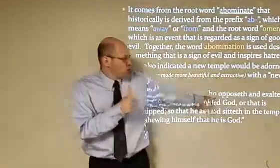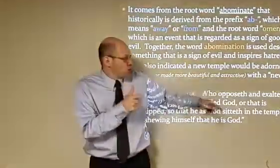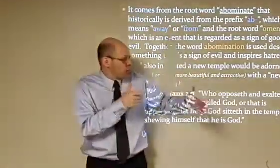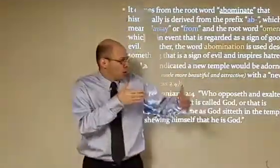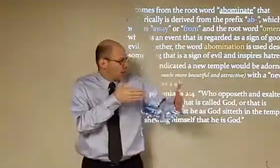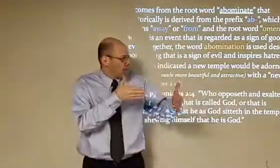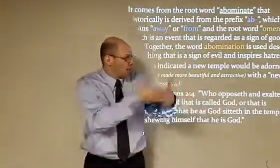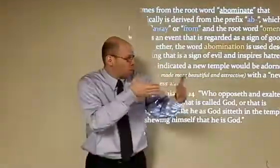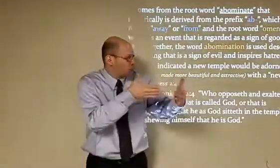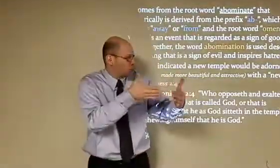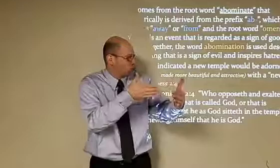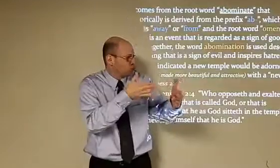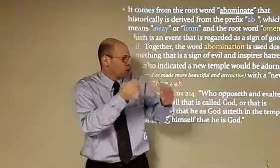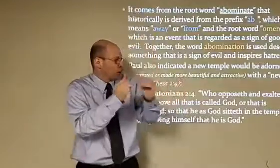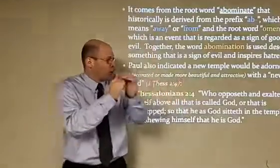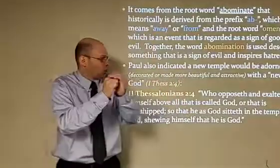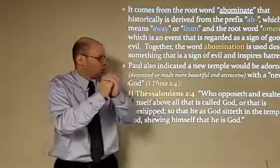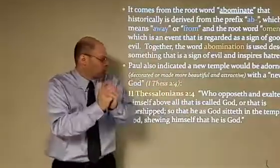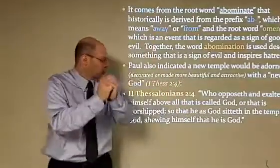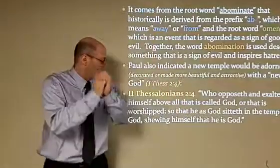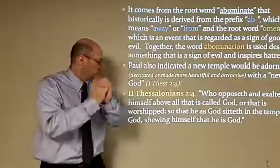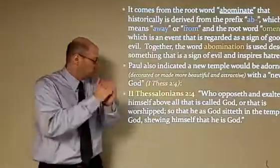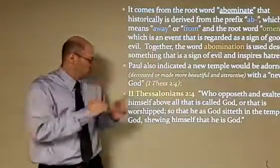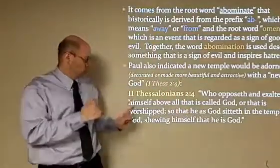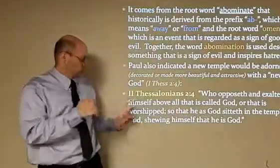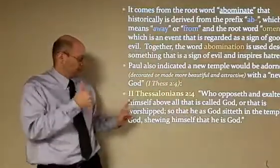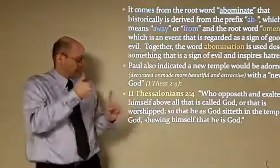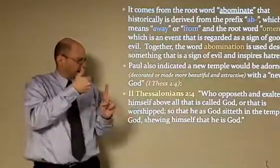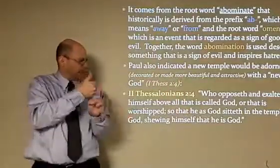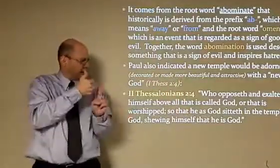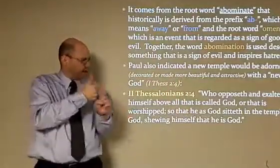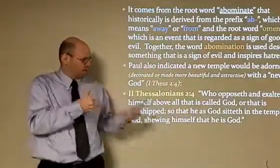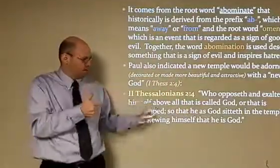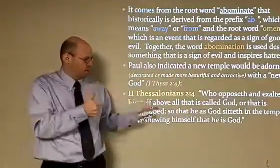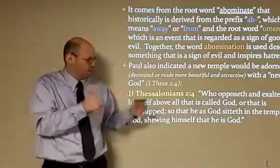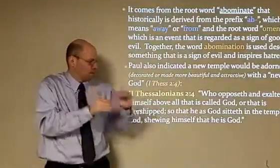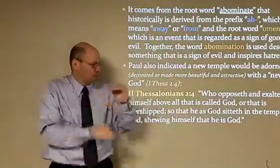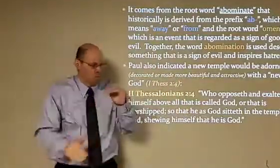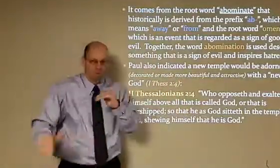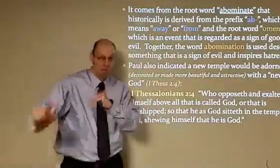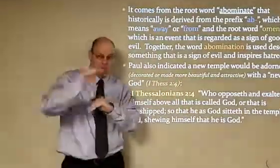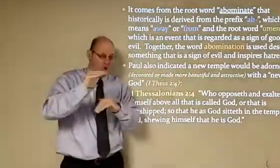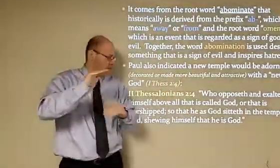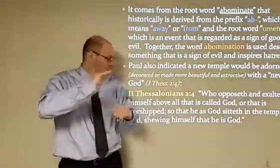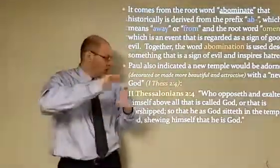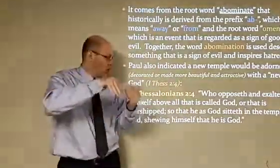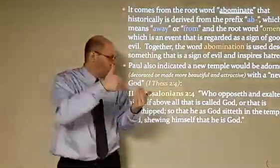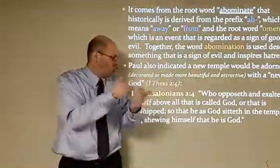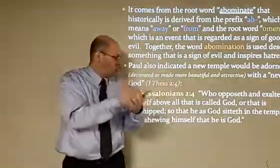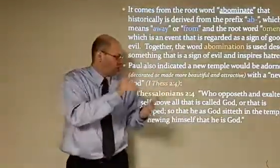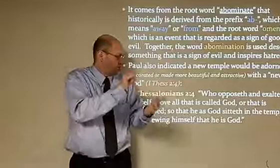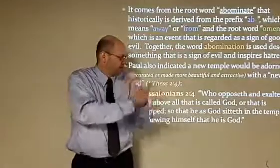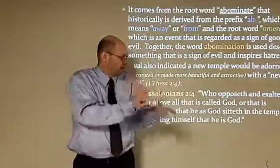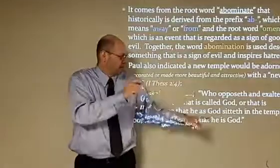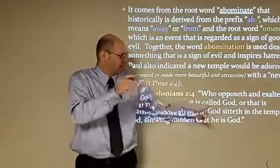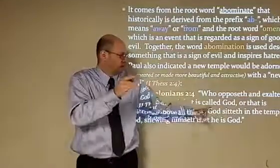Who opposeth and exalteth himself above all that is called